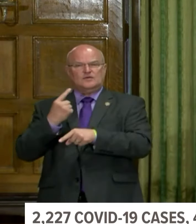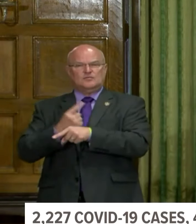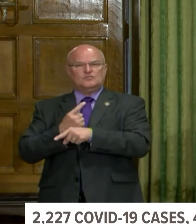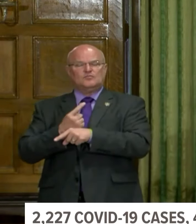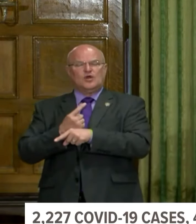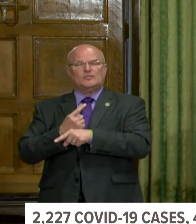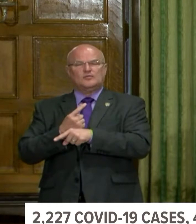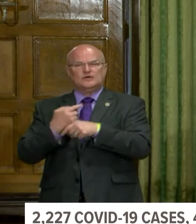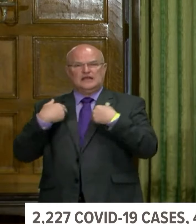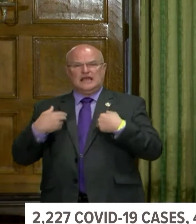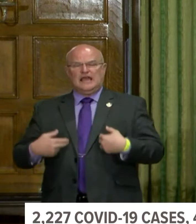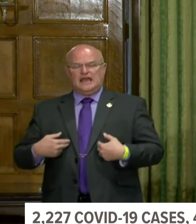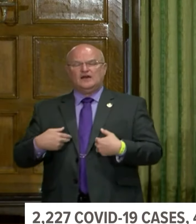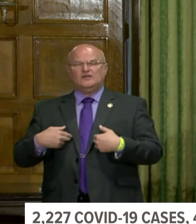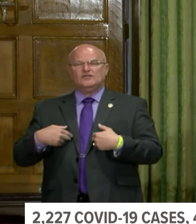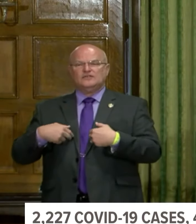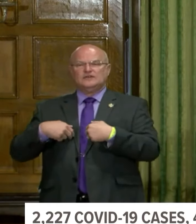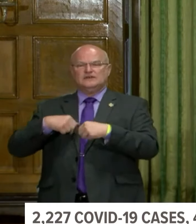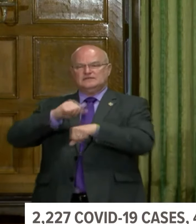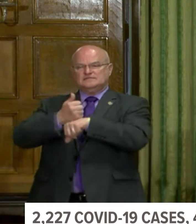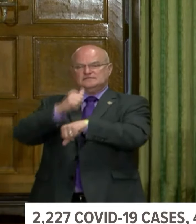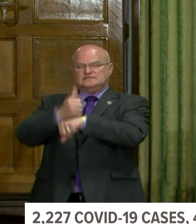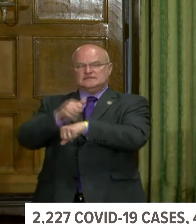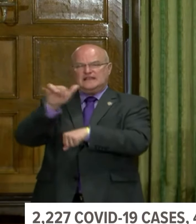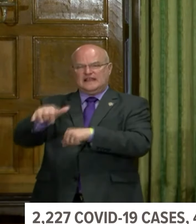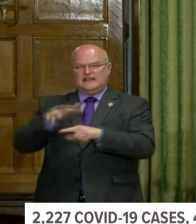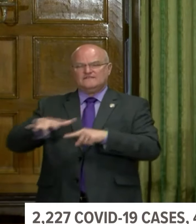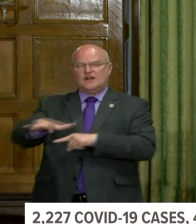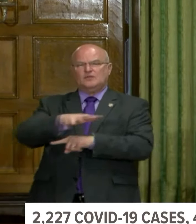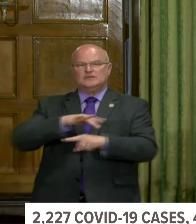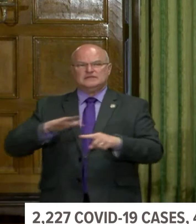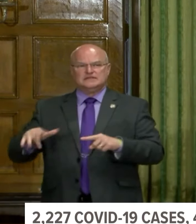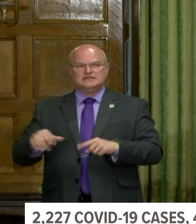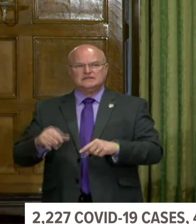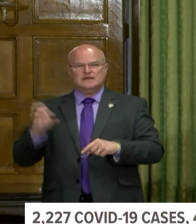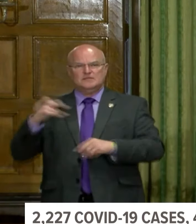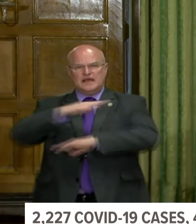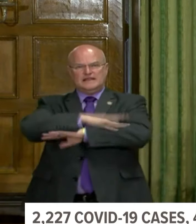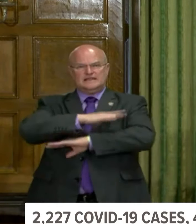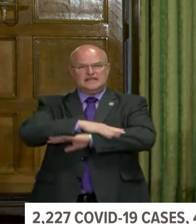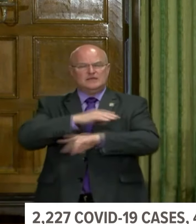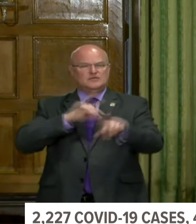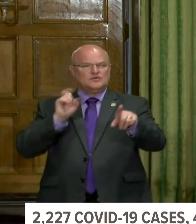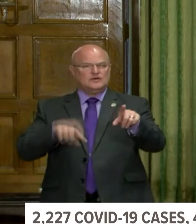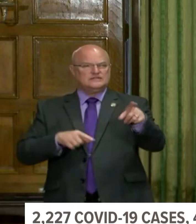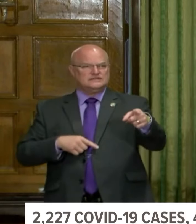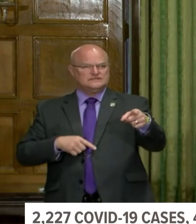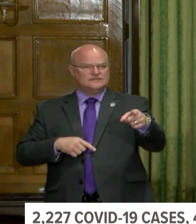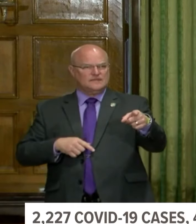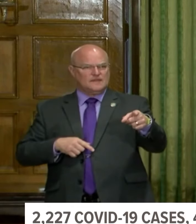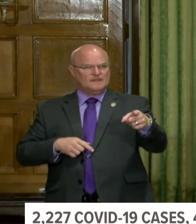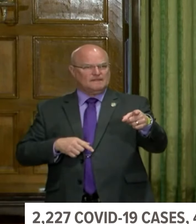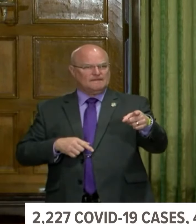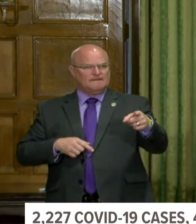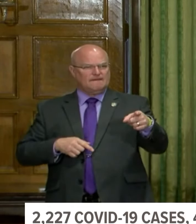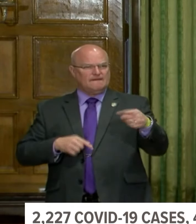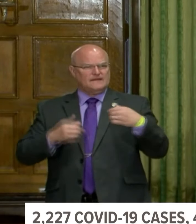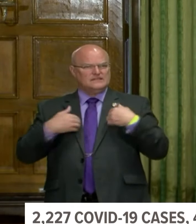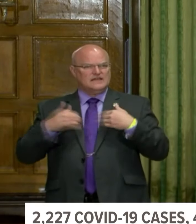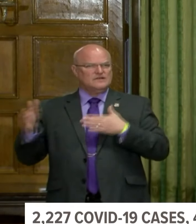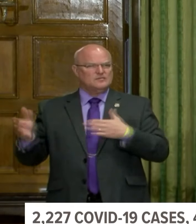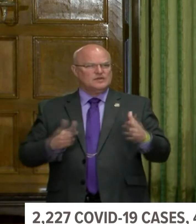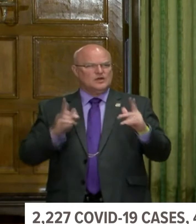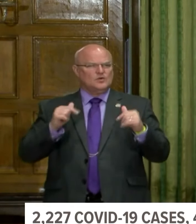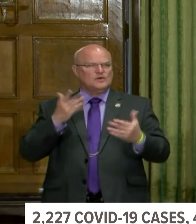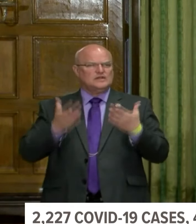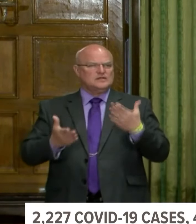proper health protocols in that environment. Back to the table for a question. Yes. Governor, do you have a plan